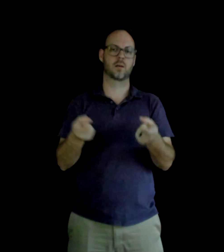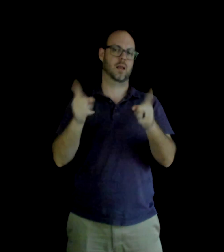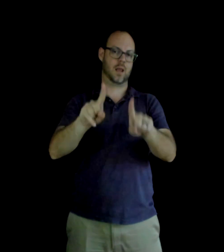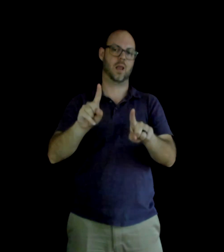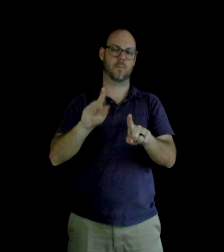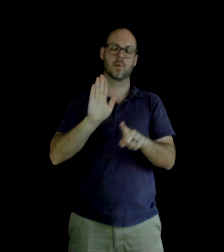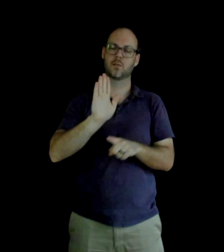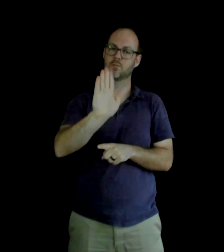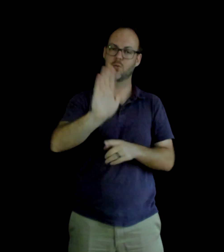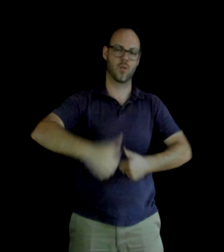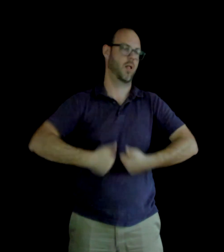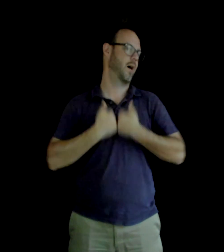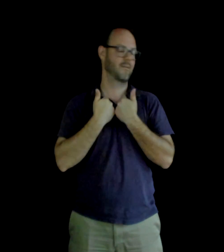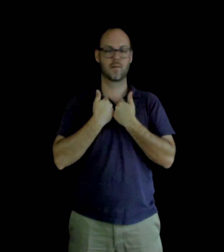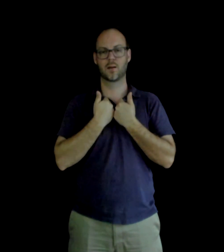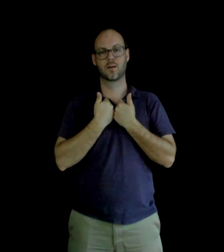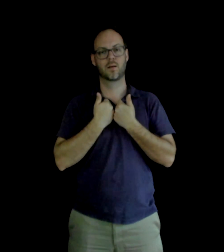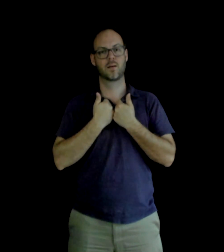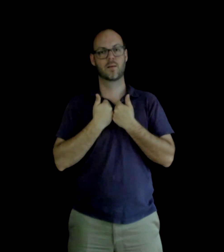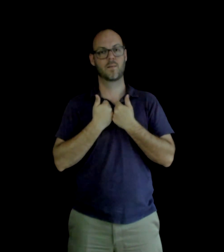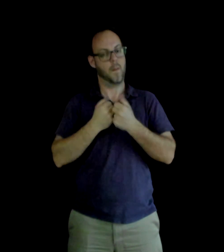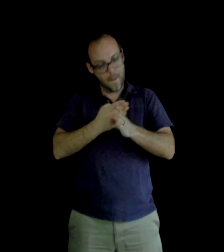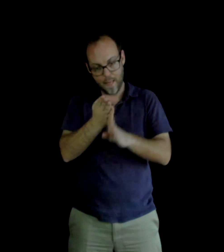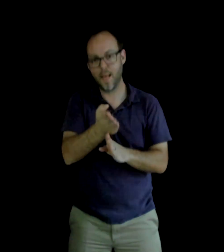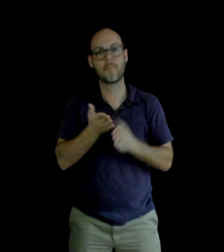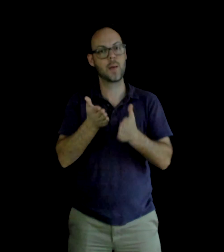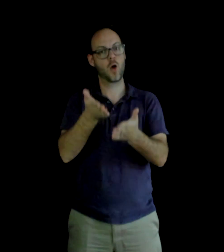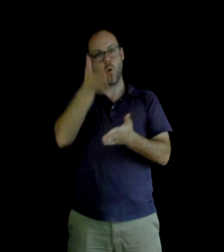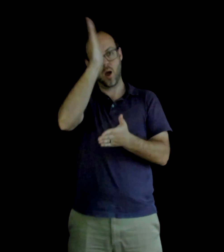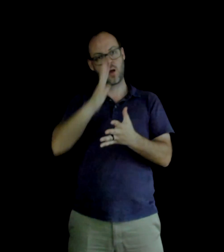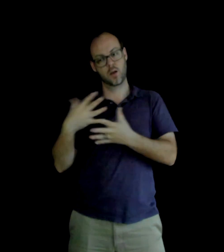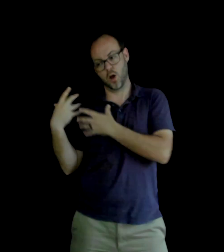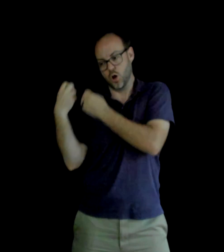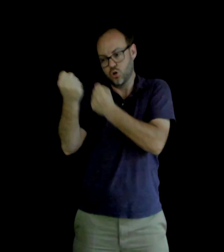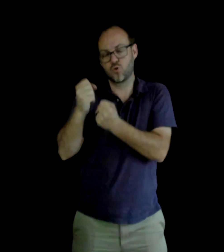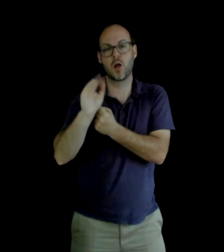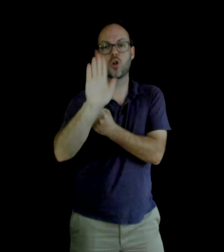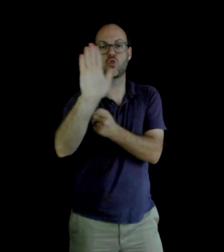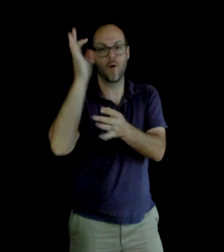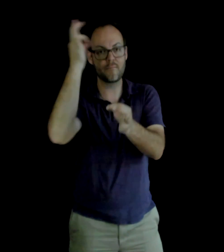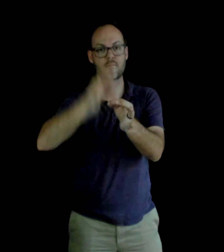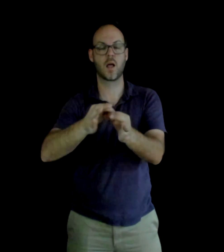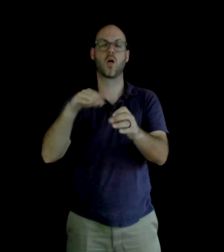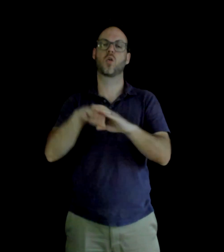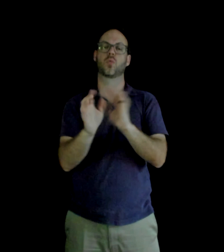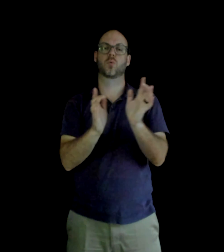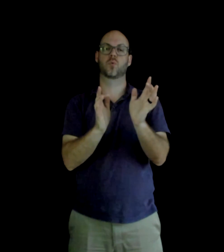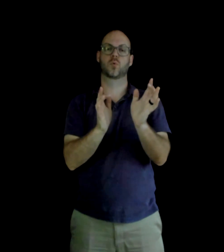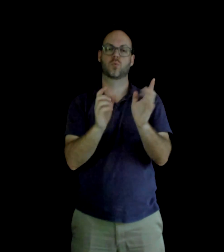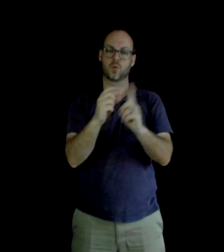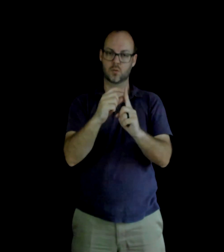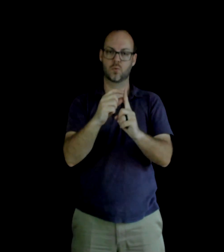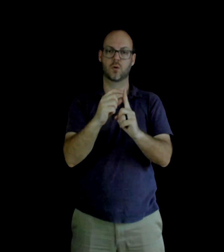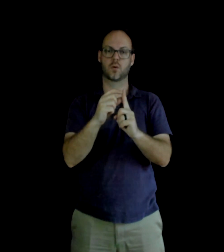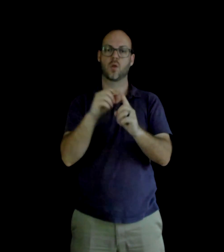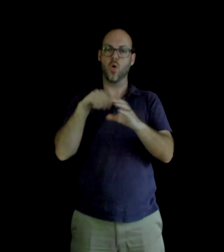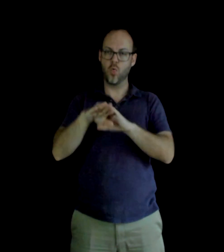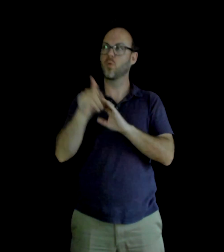might be you're going through. And the major way that God strengthens you in your faith is through his word and promises.